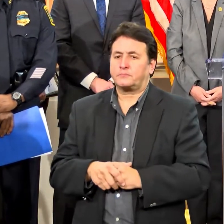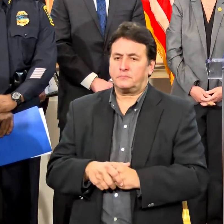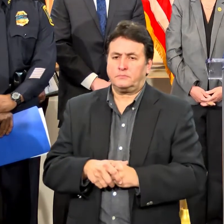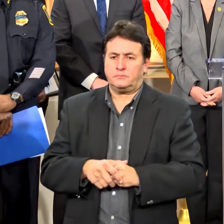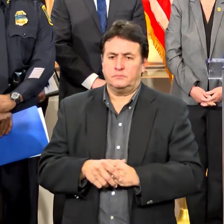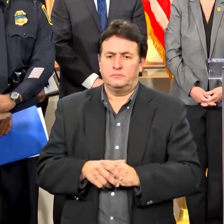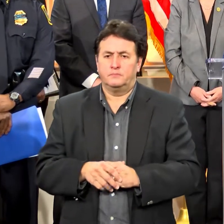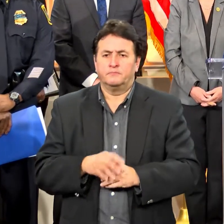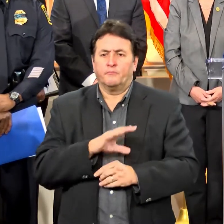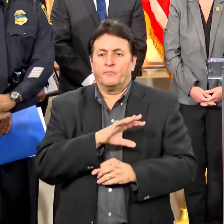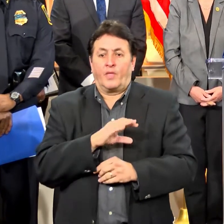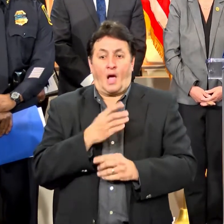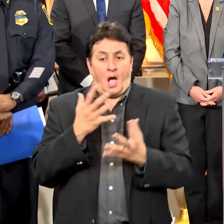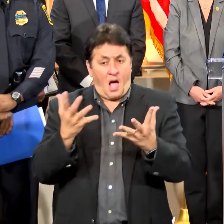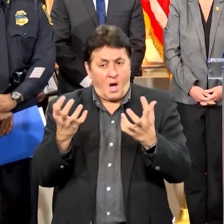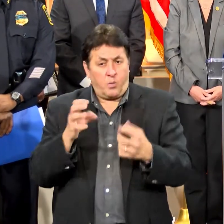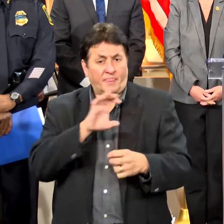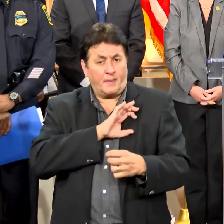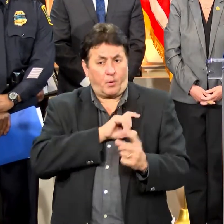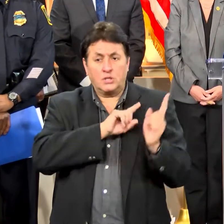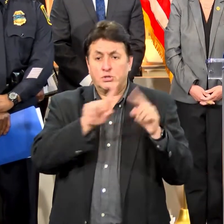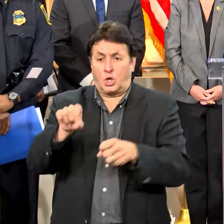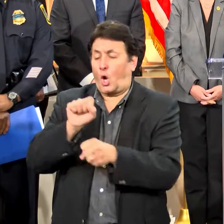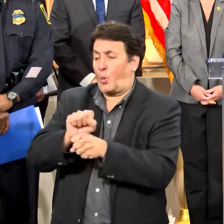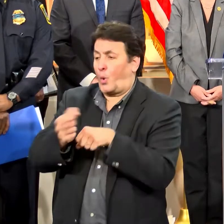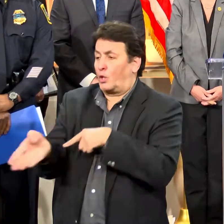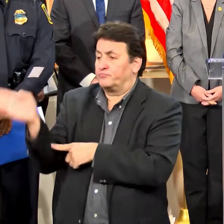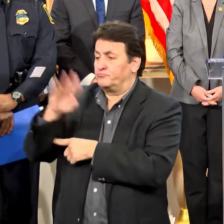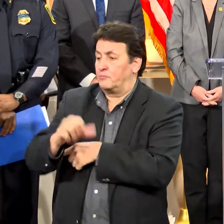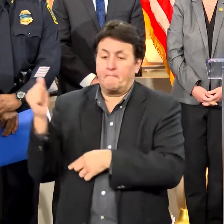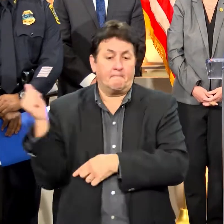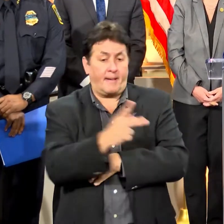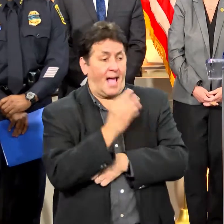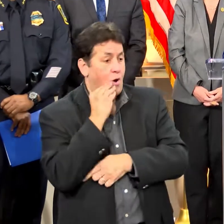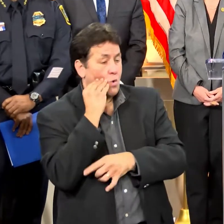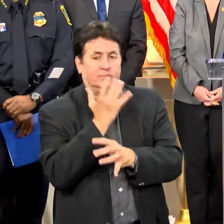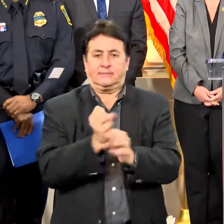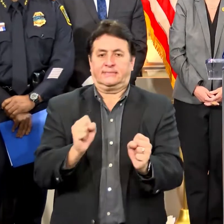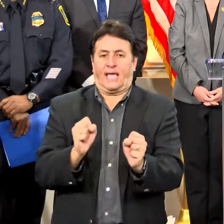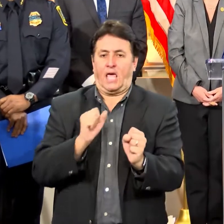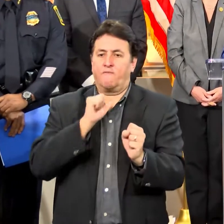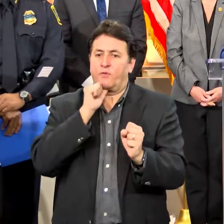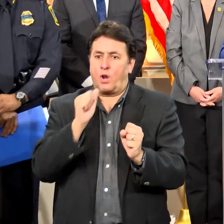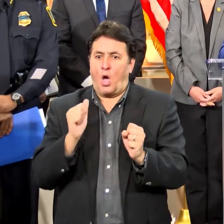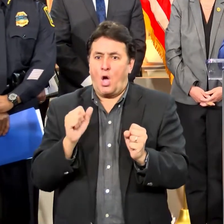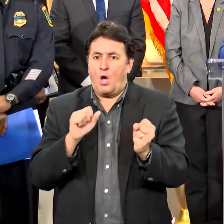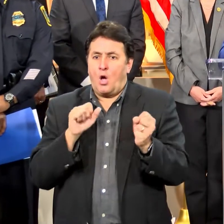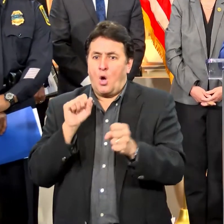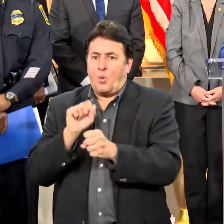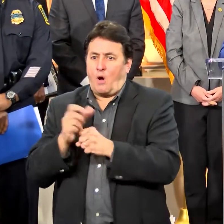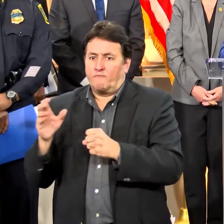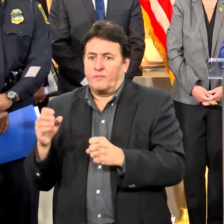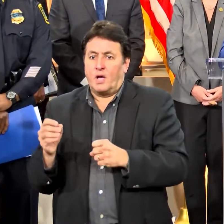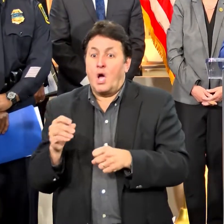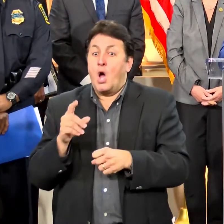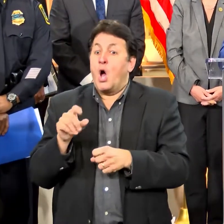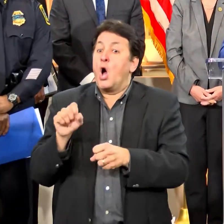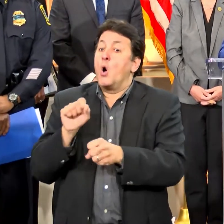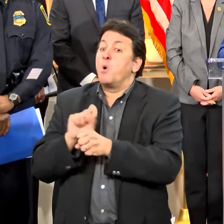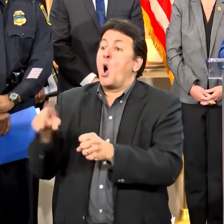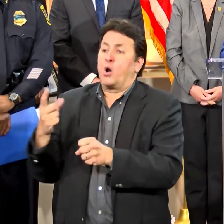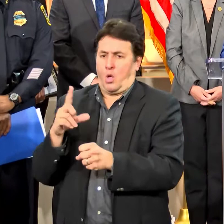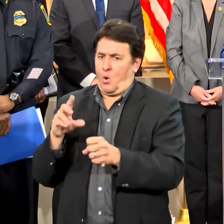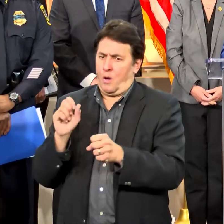home safely to their families. It is not just about them protecting others. It is important that we give